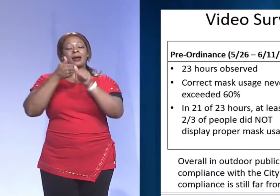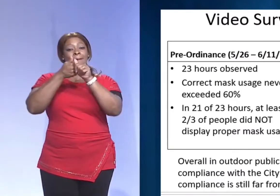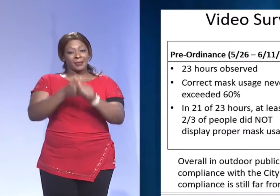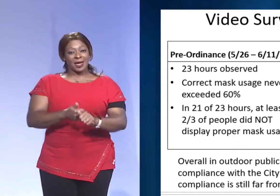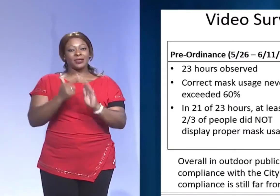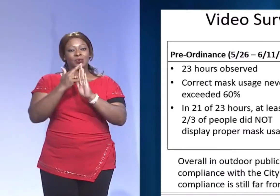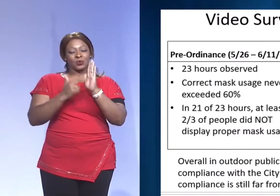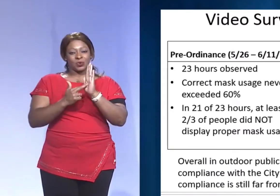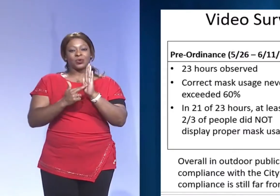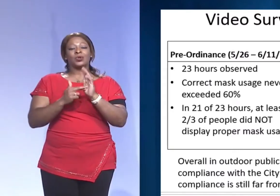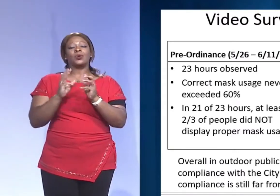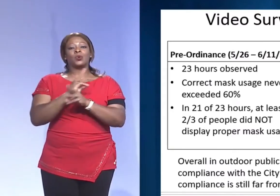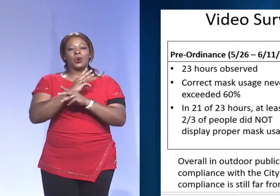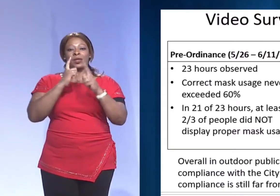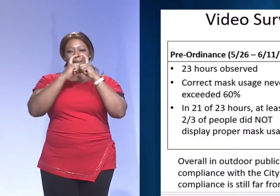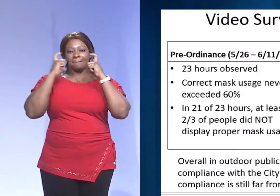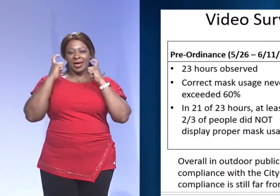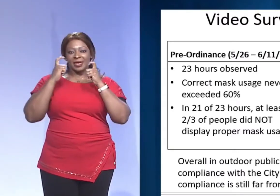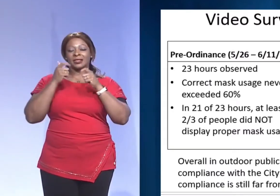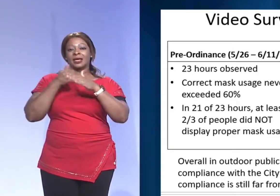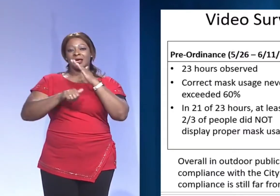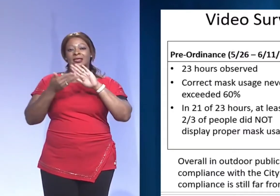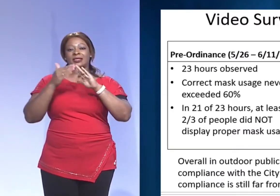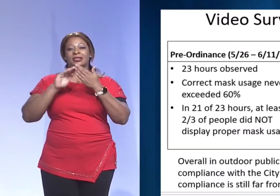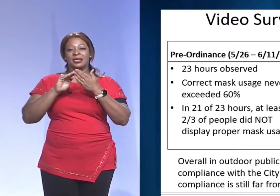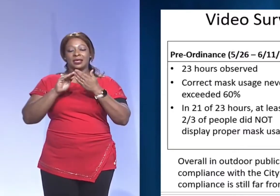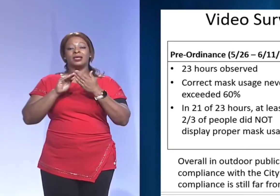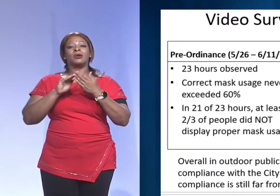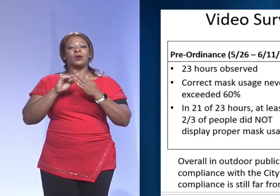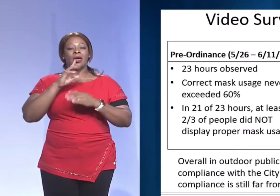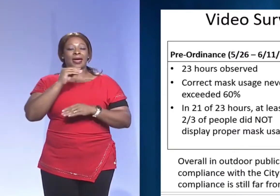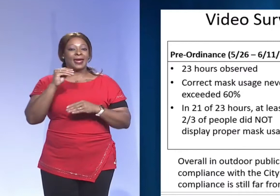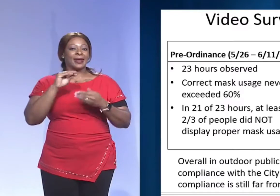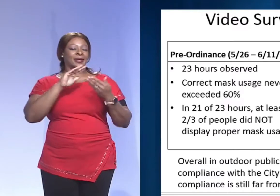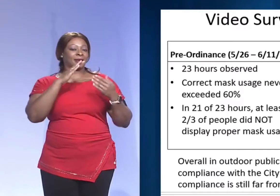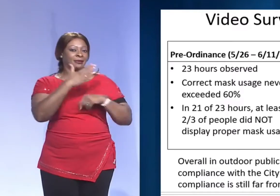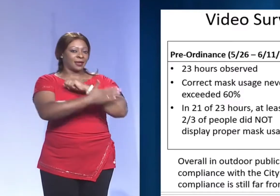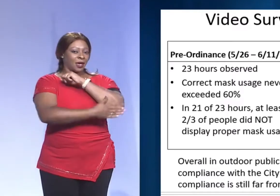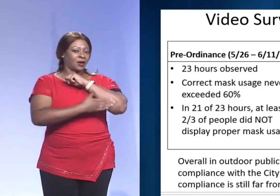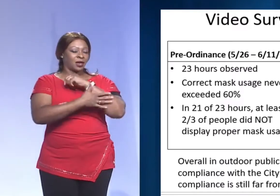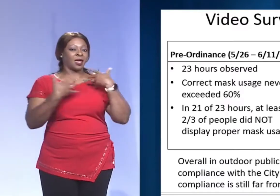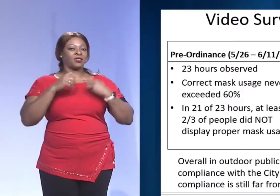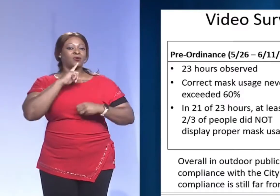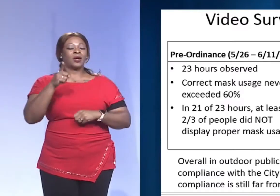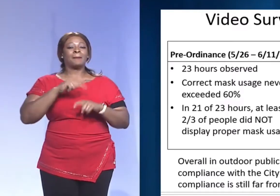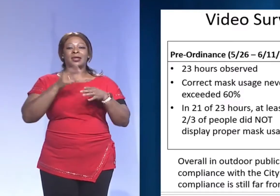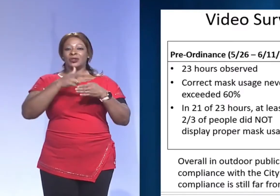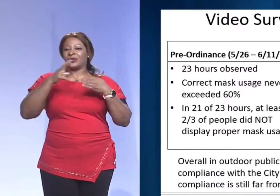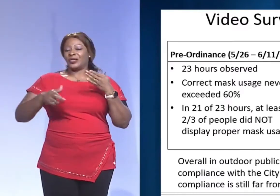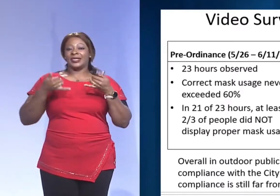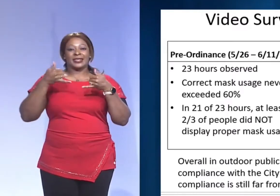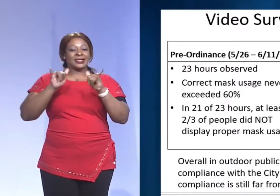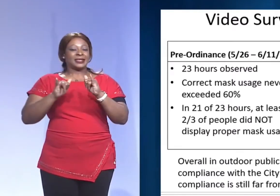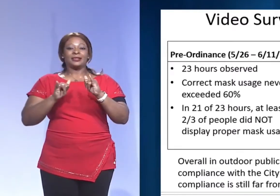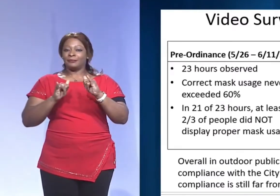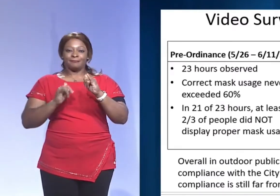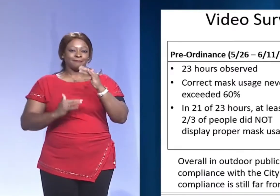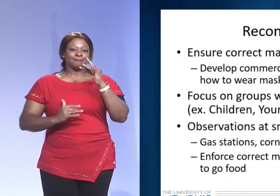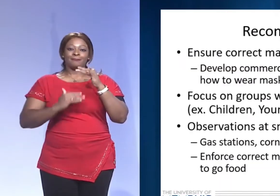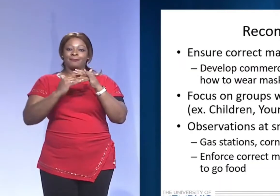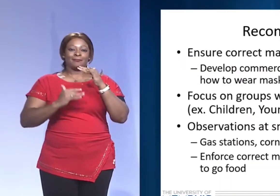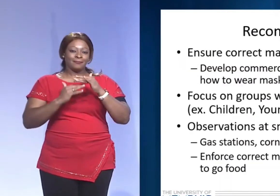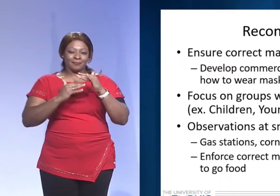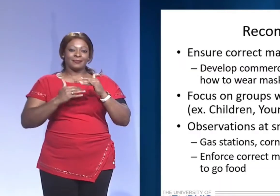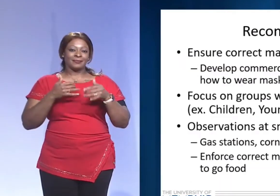with the city mask ordinance and the county health director. However, the results were still far from optimal. Next